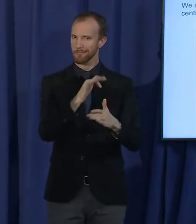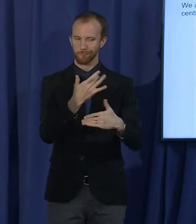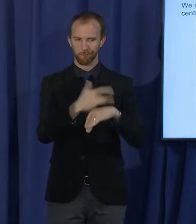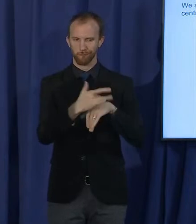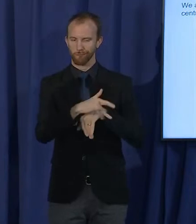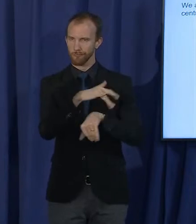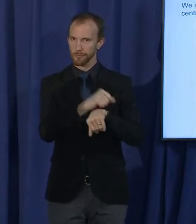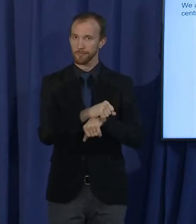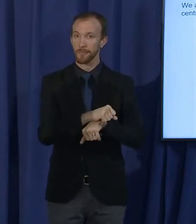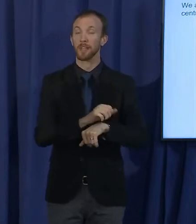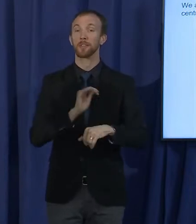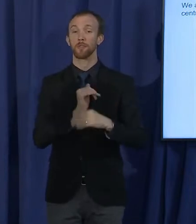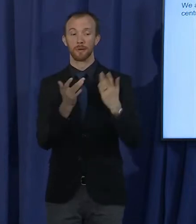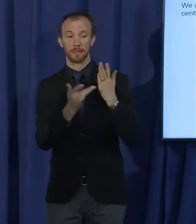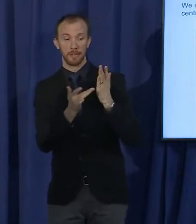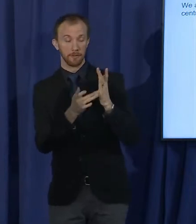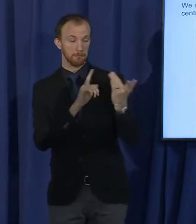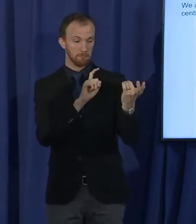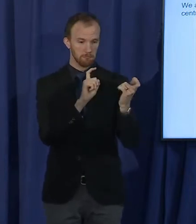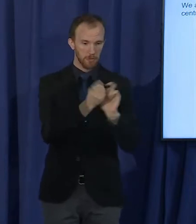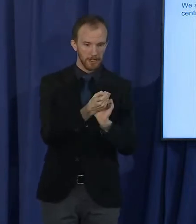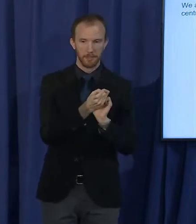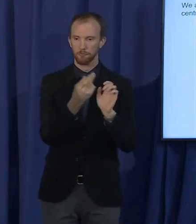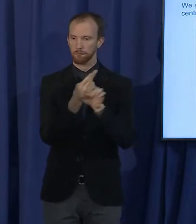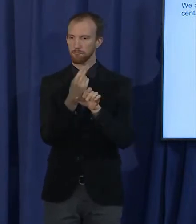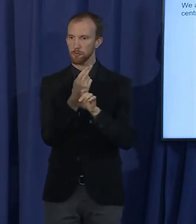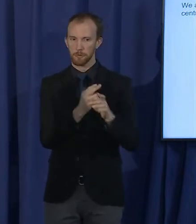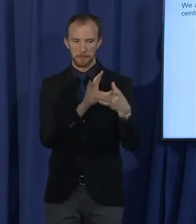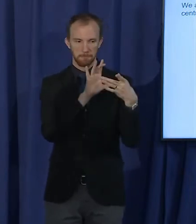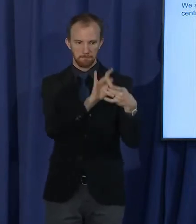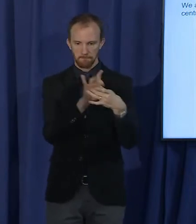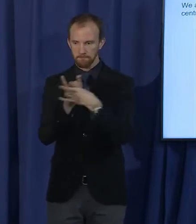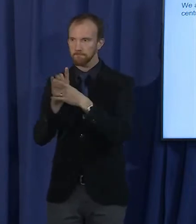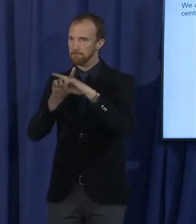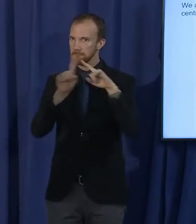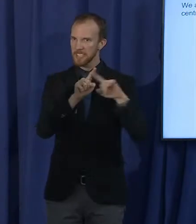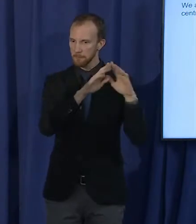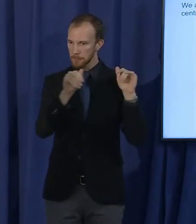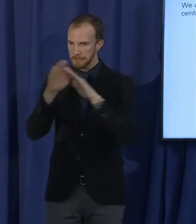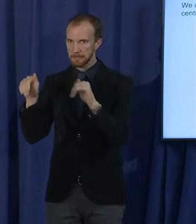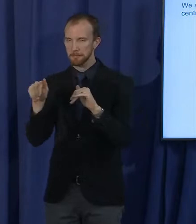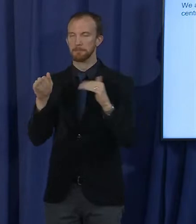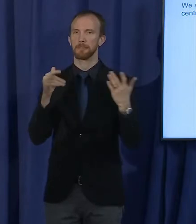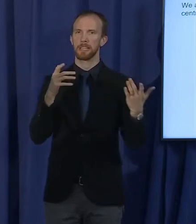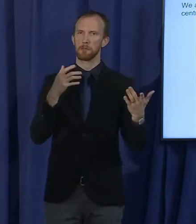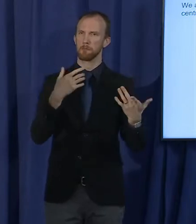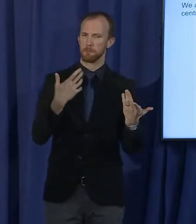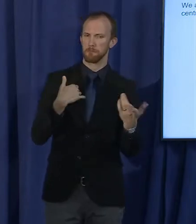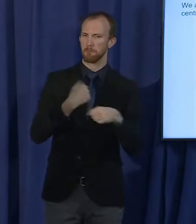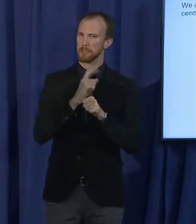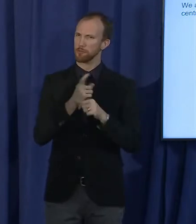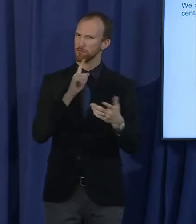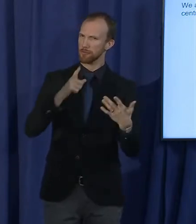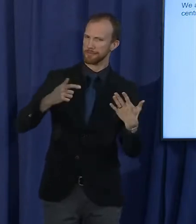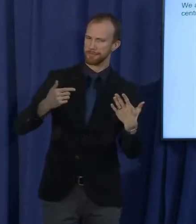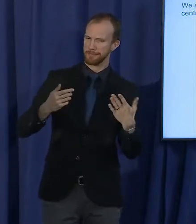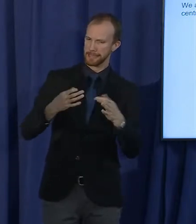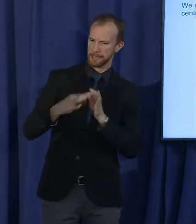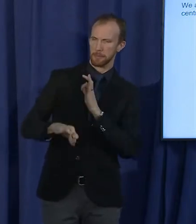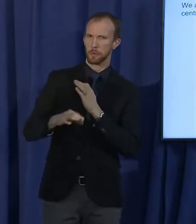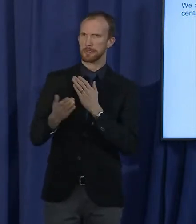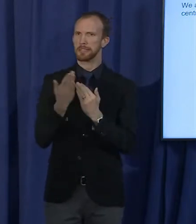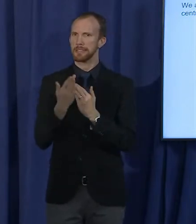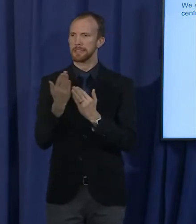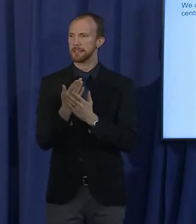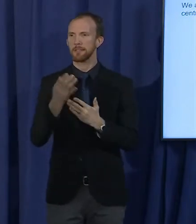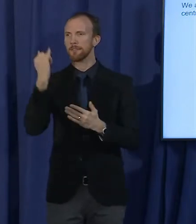to look across the different systems and make it simple for a Chicagoan to go online and see